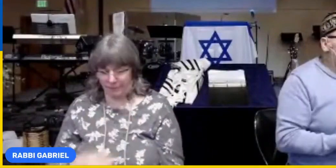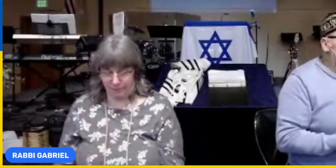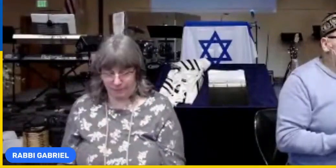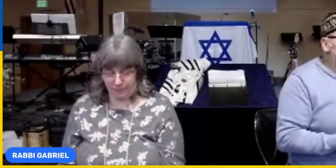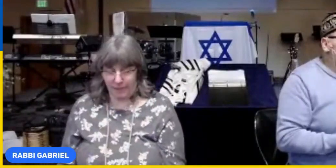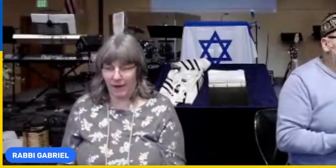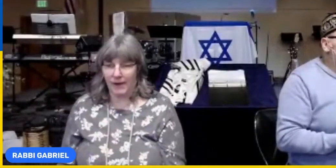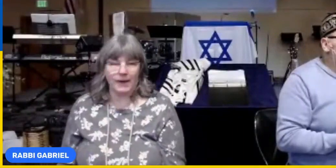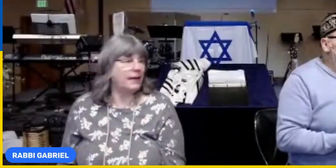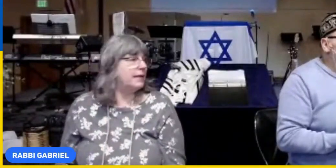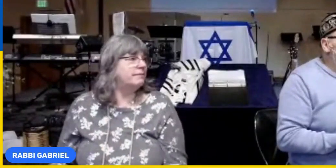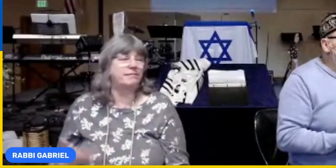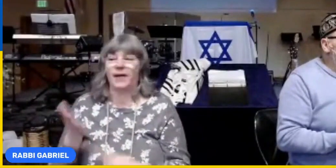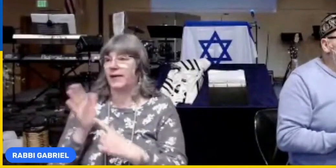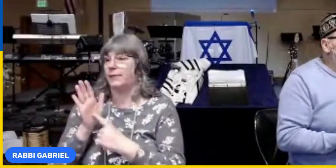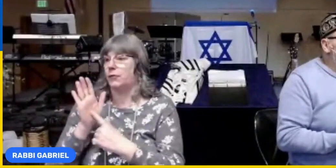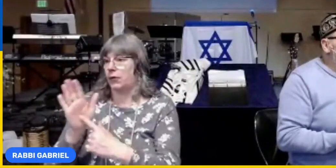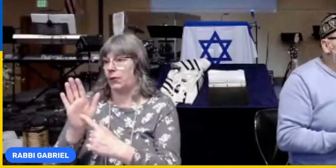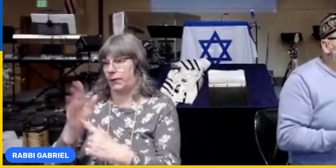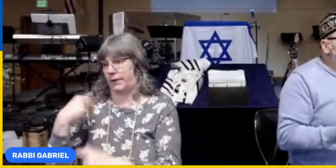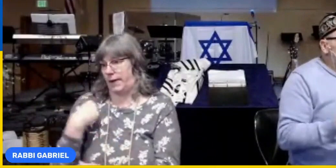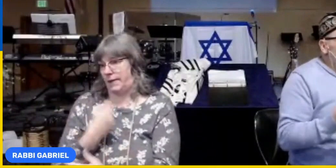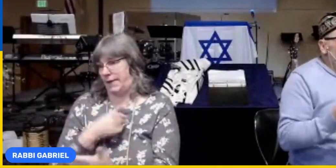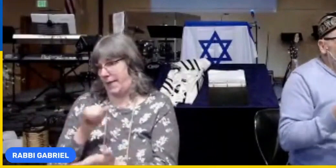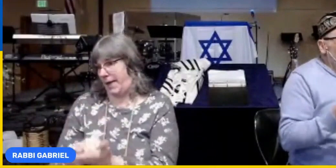that. And